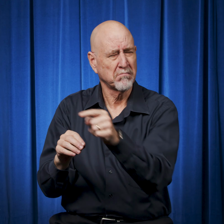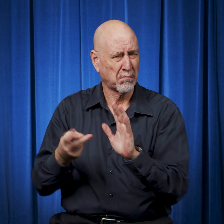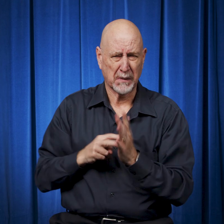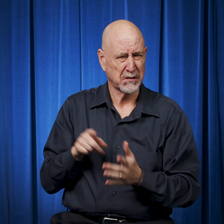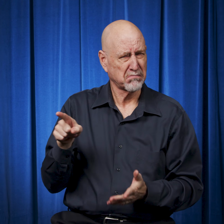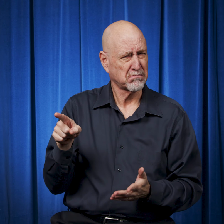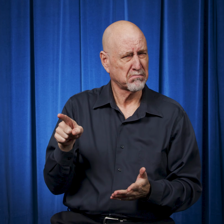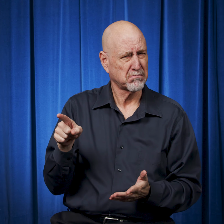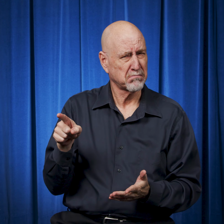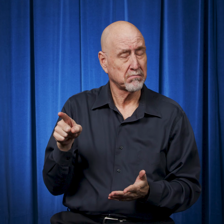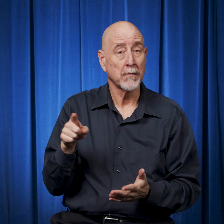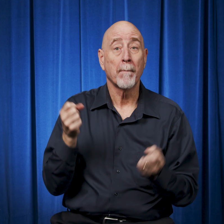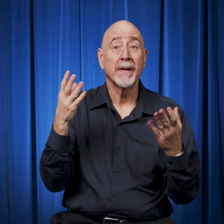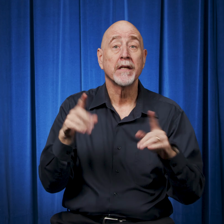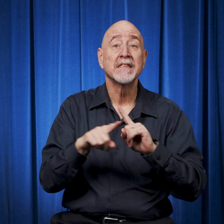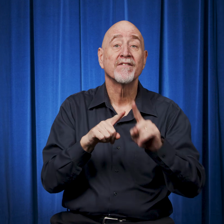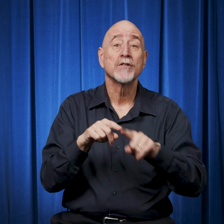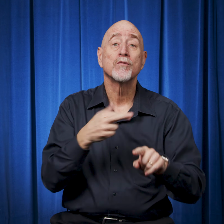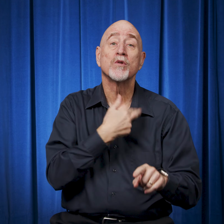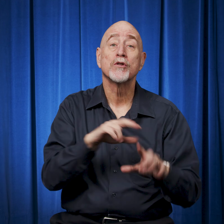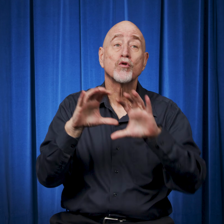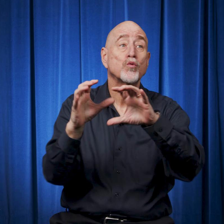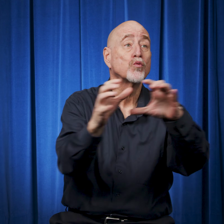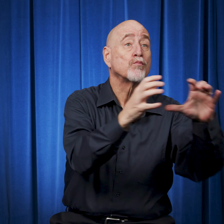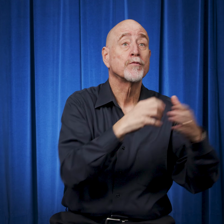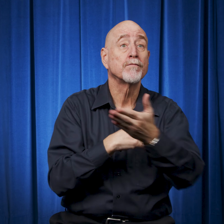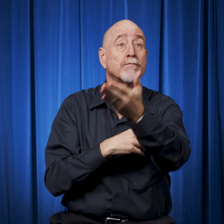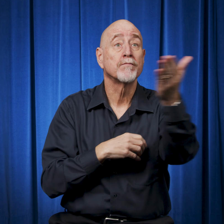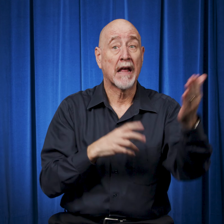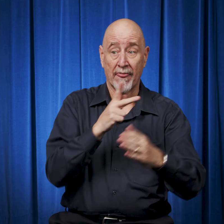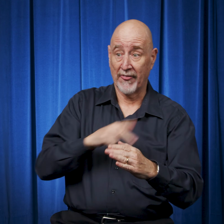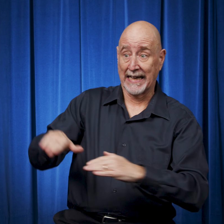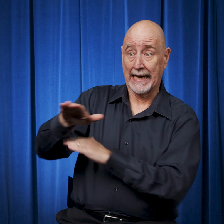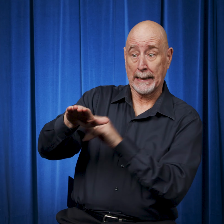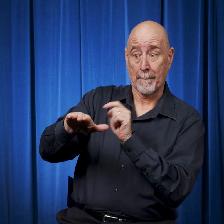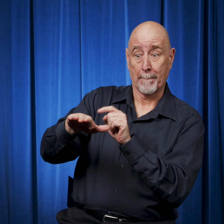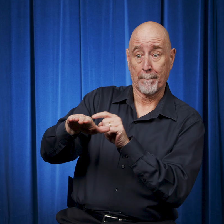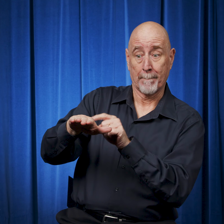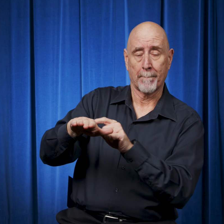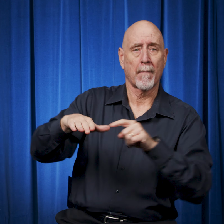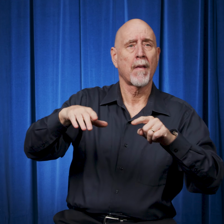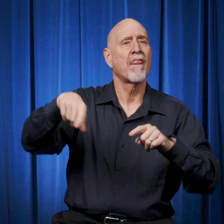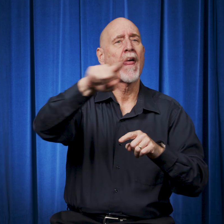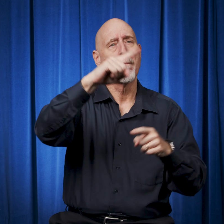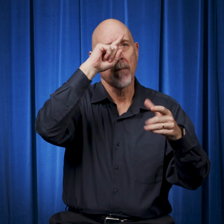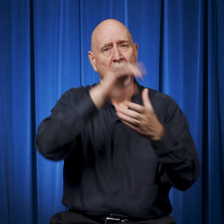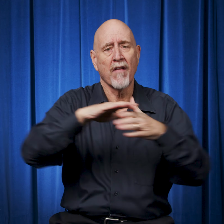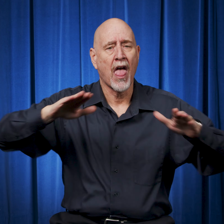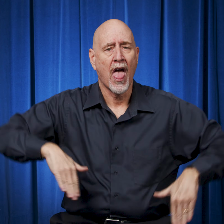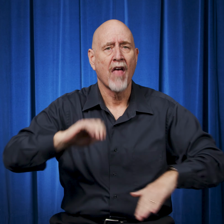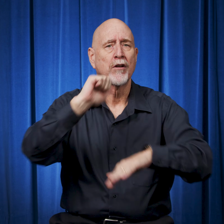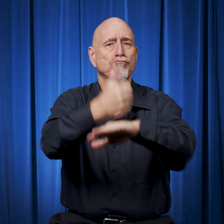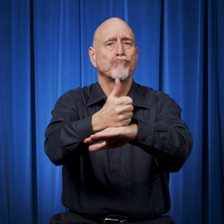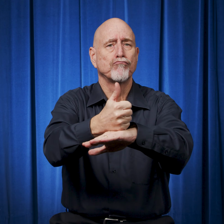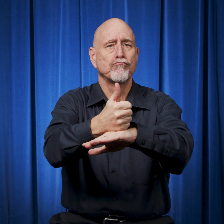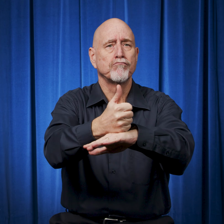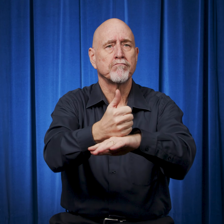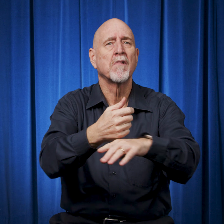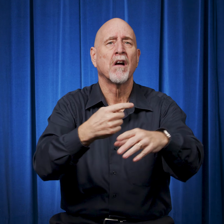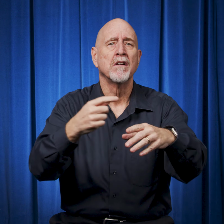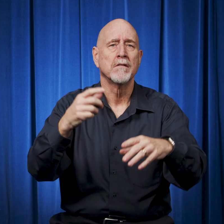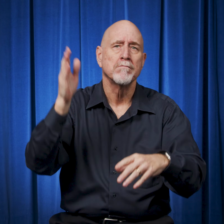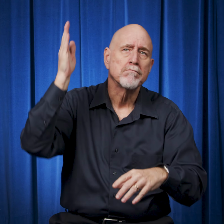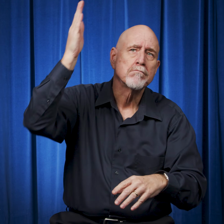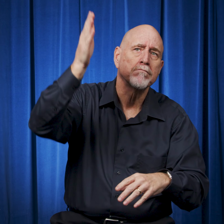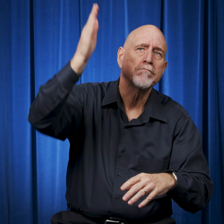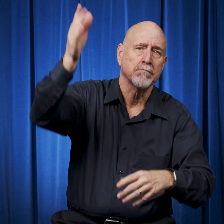For many religious groups, the kingdom that Christ is referring to has yet to arrive. They claim it is still coming sometime